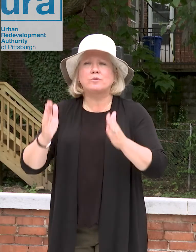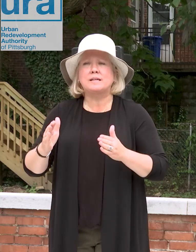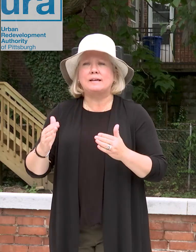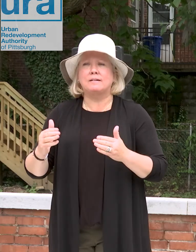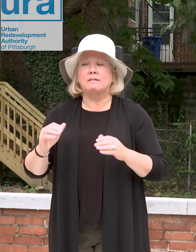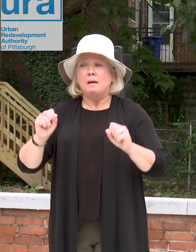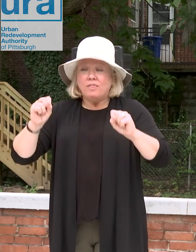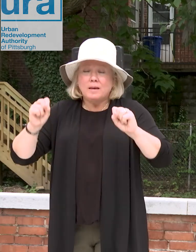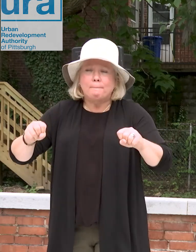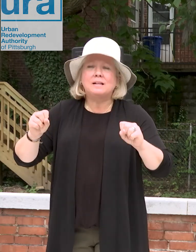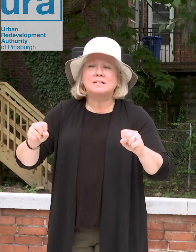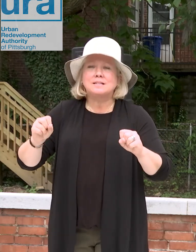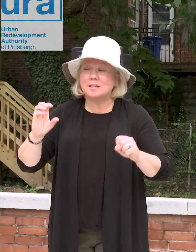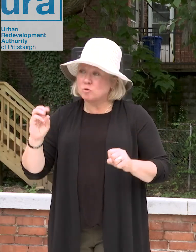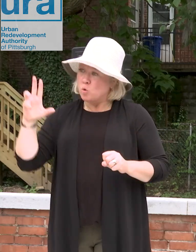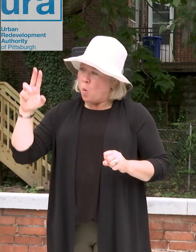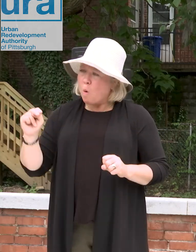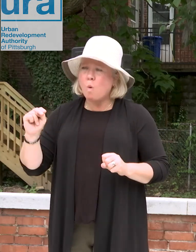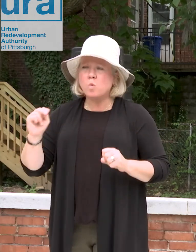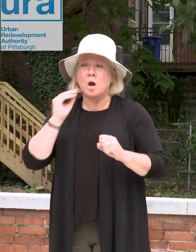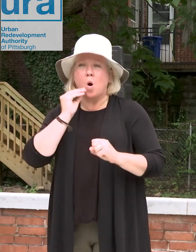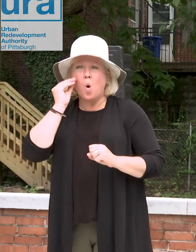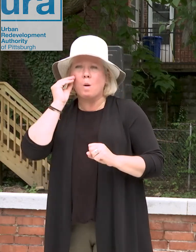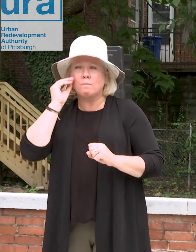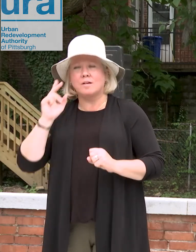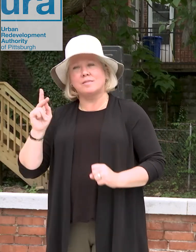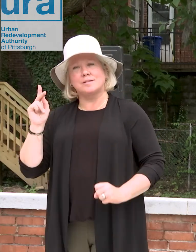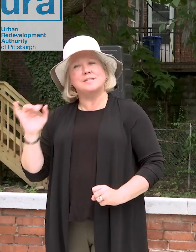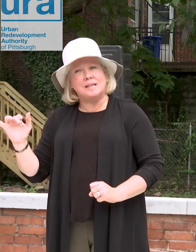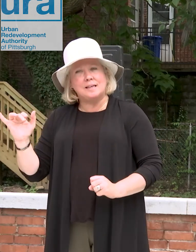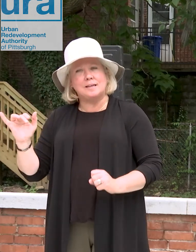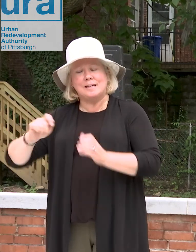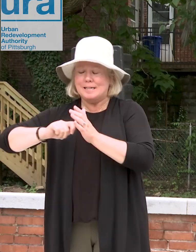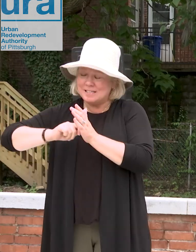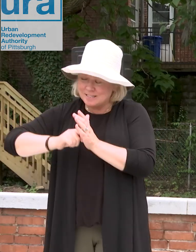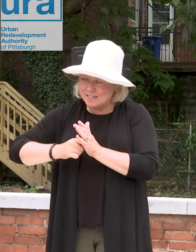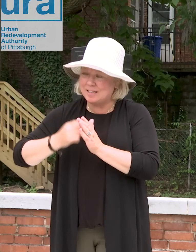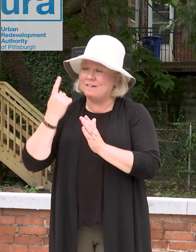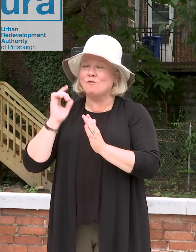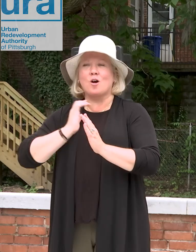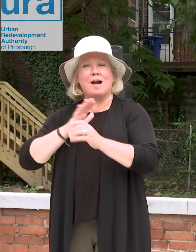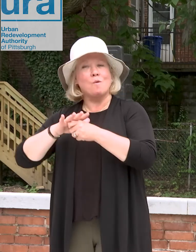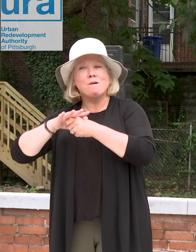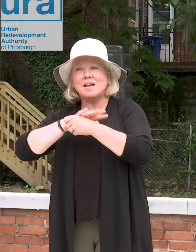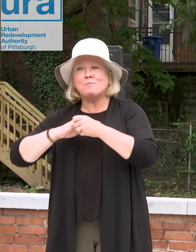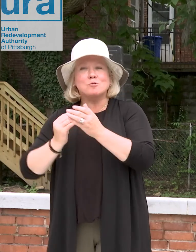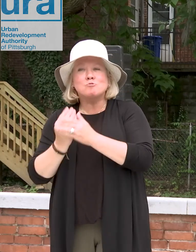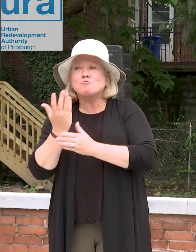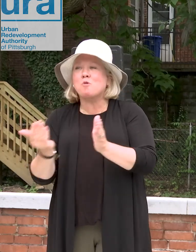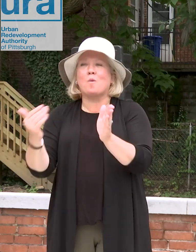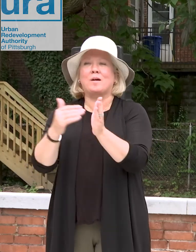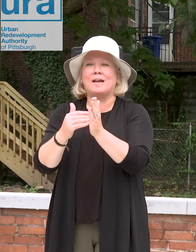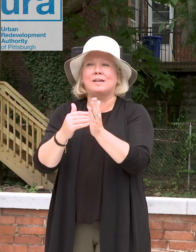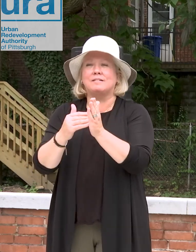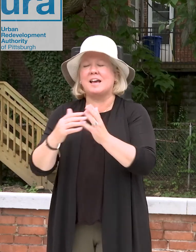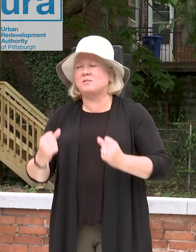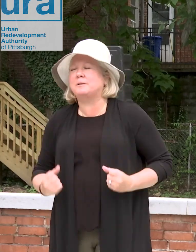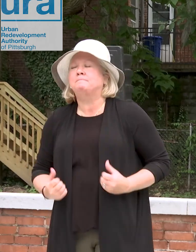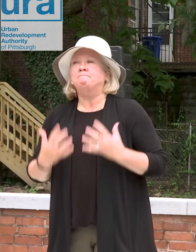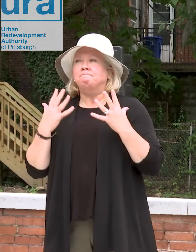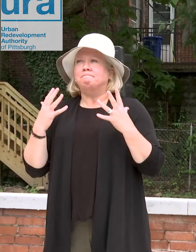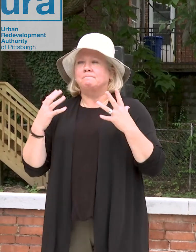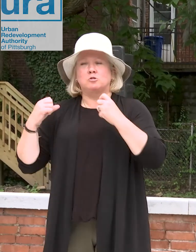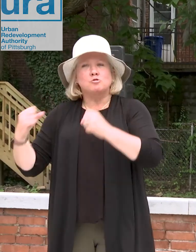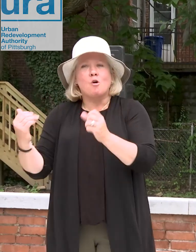ownership is the key, right? It's the basis for our neighborhood to be revitalized and to grow again. And that's what's happening here in Schenley